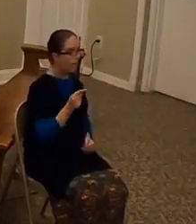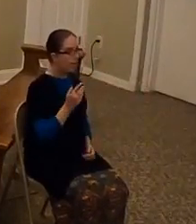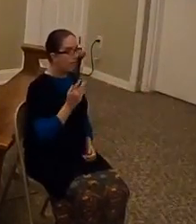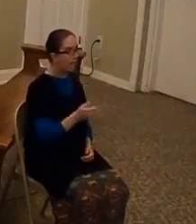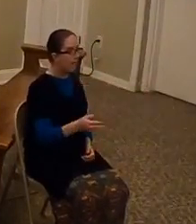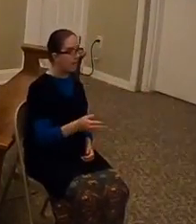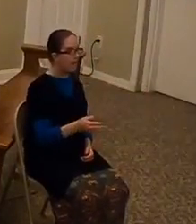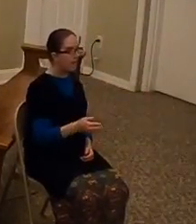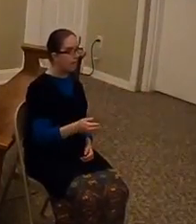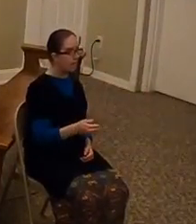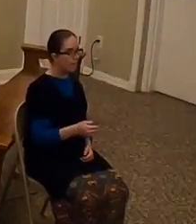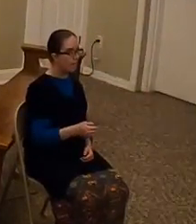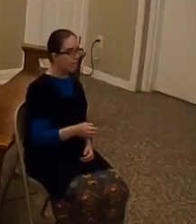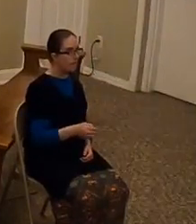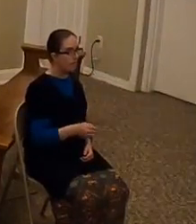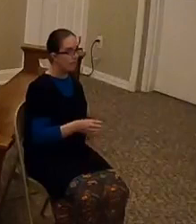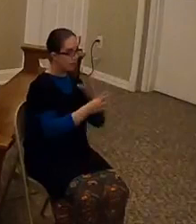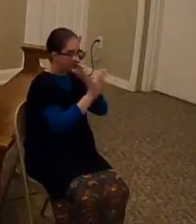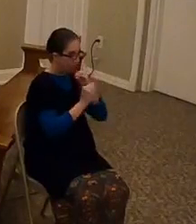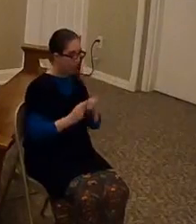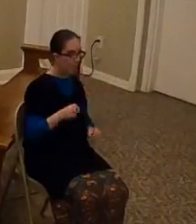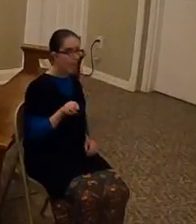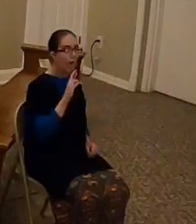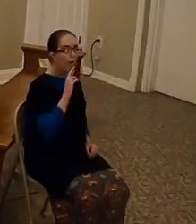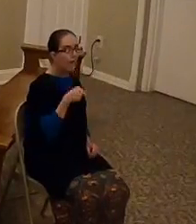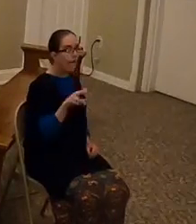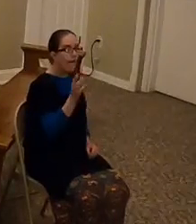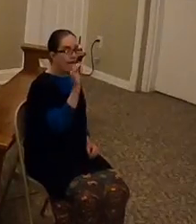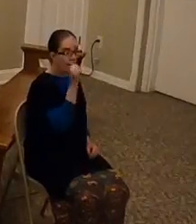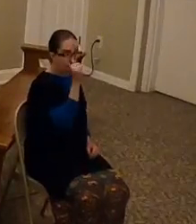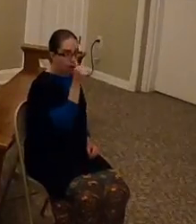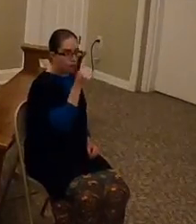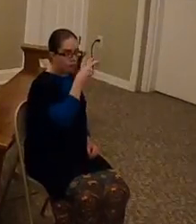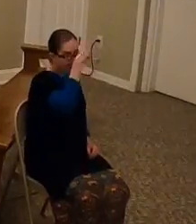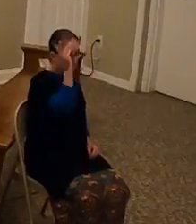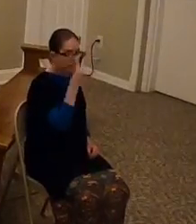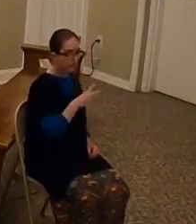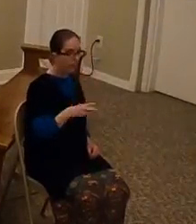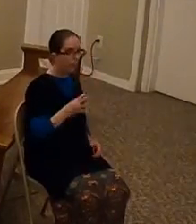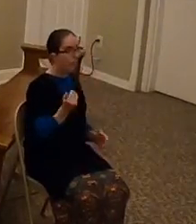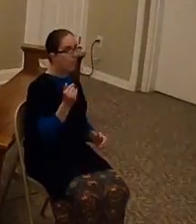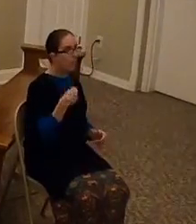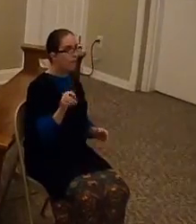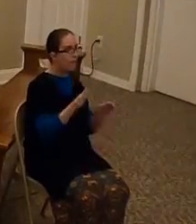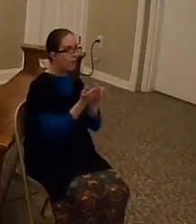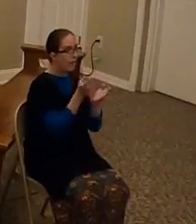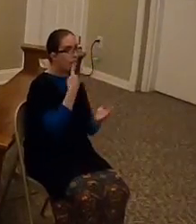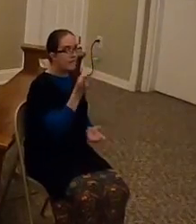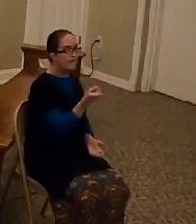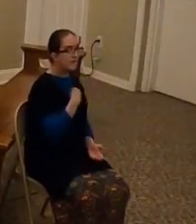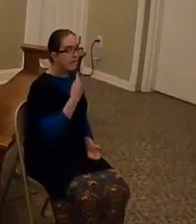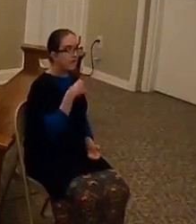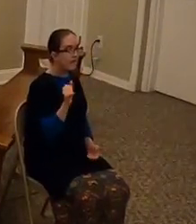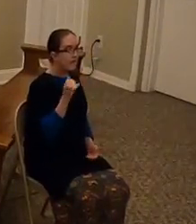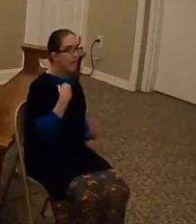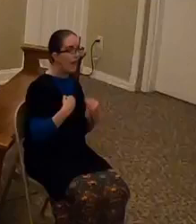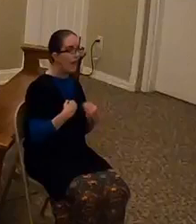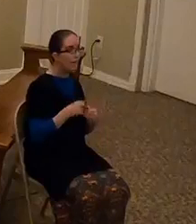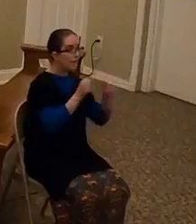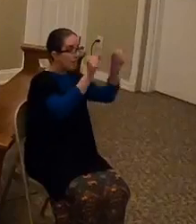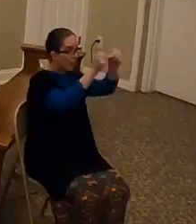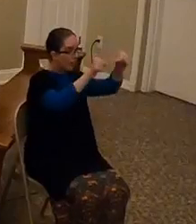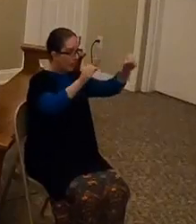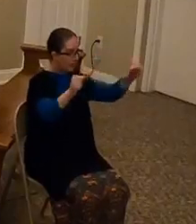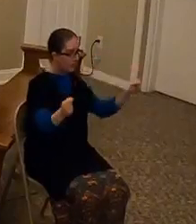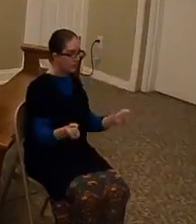They're lax in the spirit. You know what they are? They're the foolish virgins. They have, come on, the Bible tells me they have a form of